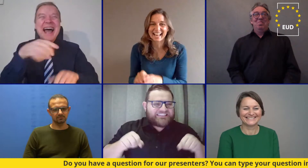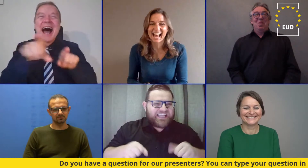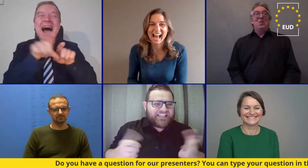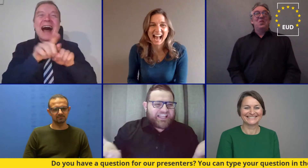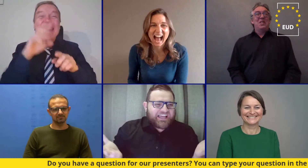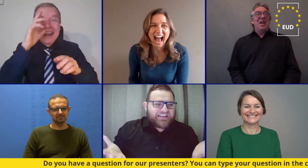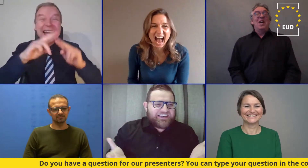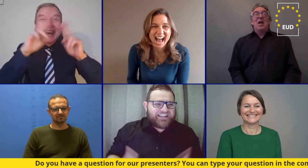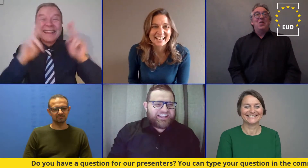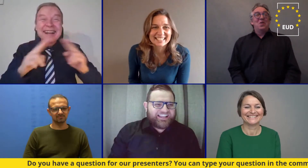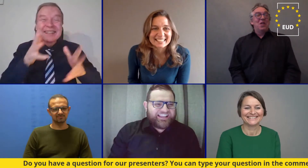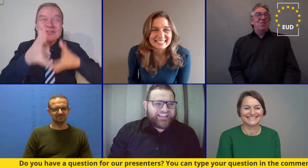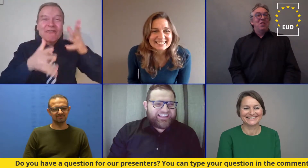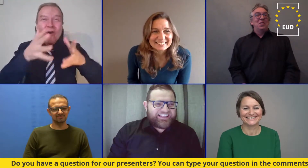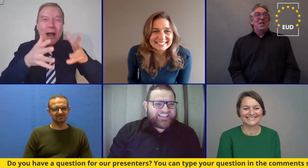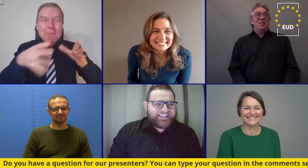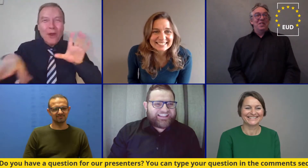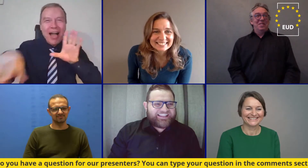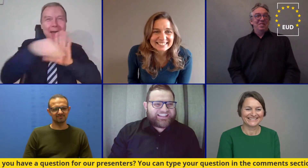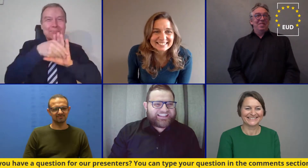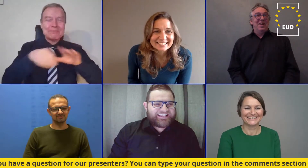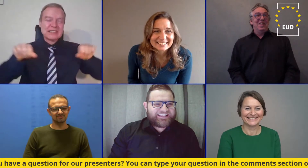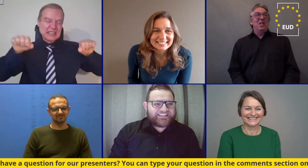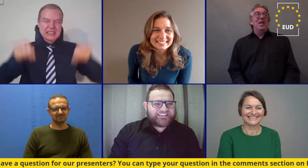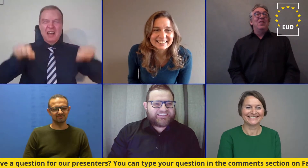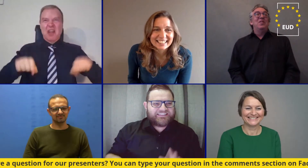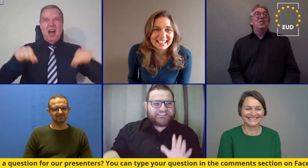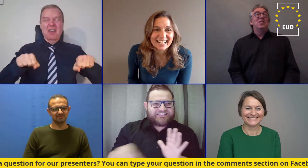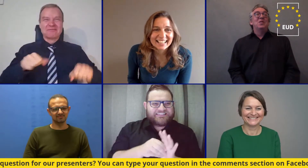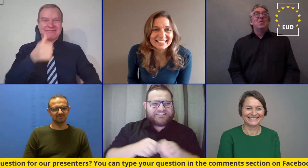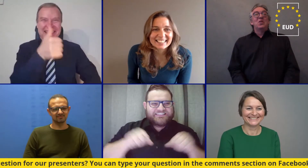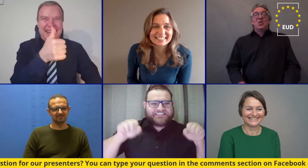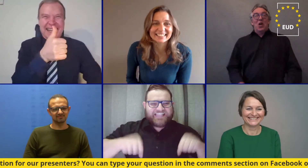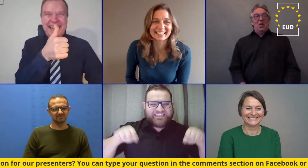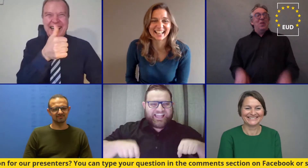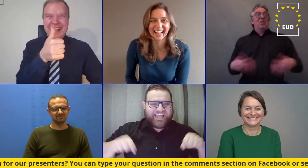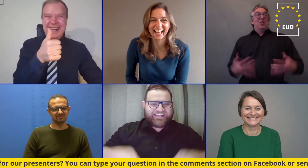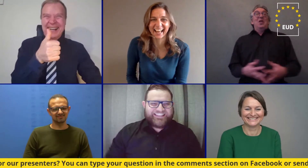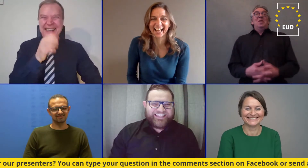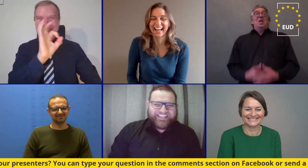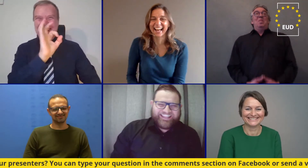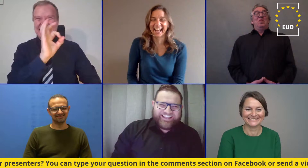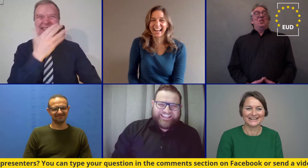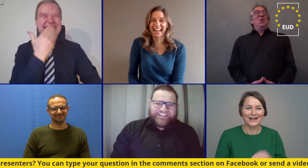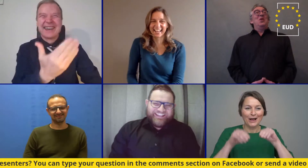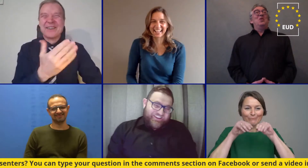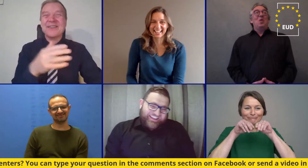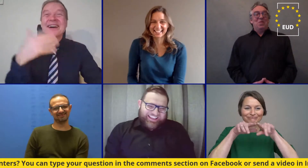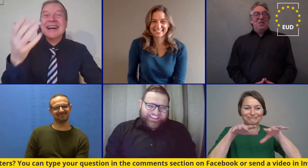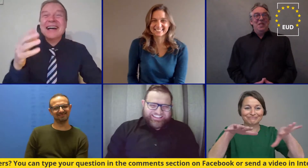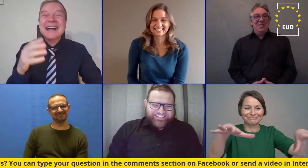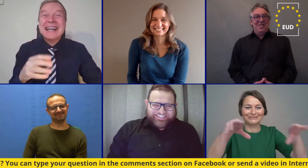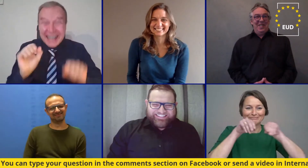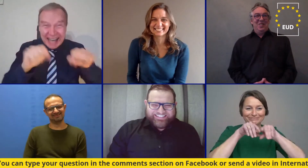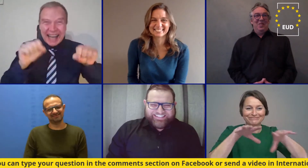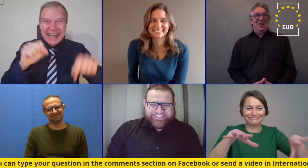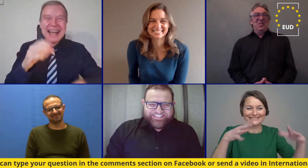Mark was saying, I like your sign for standard. I think an international sign, we could start adopting this into the